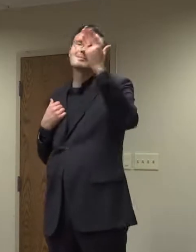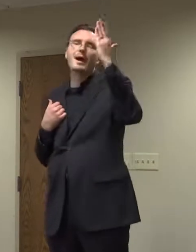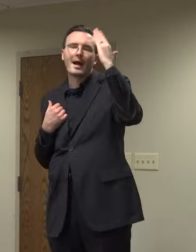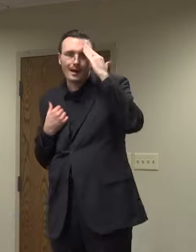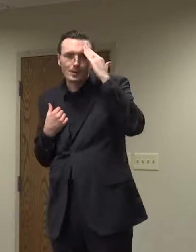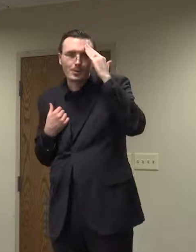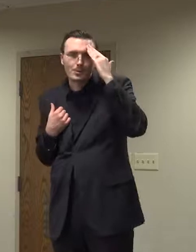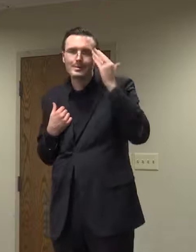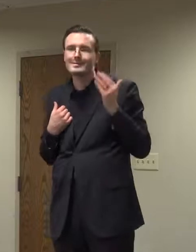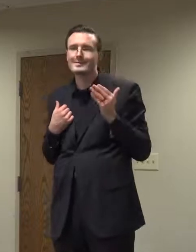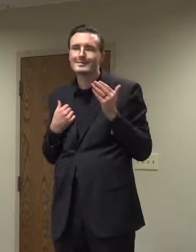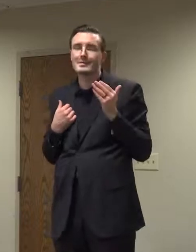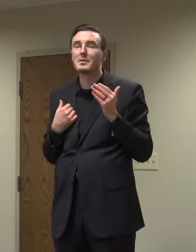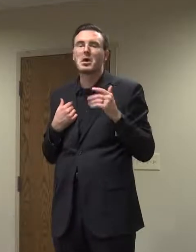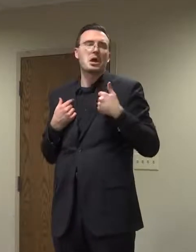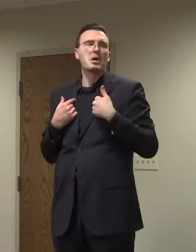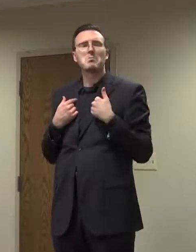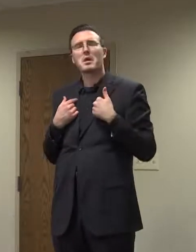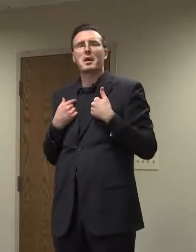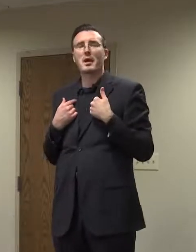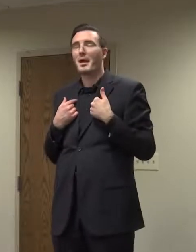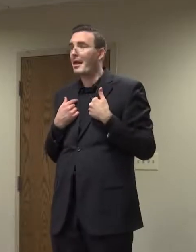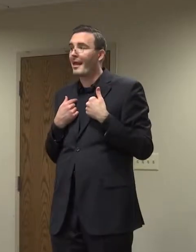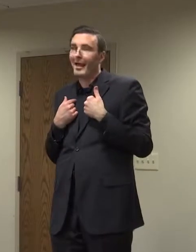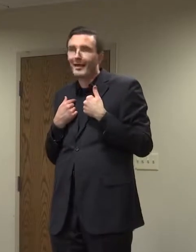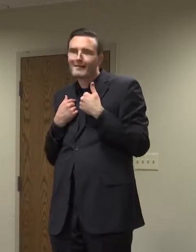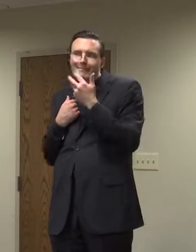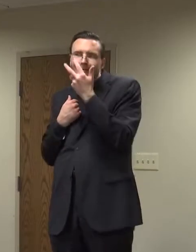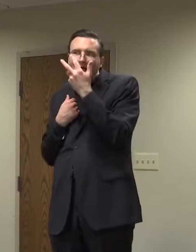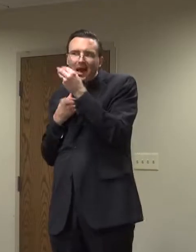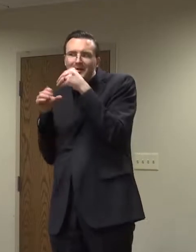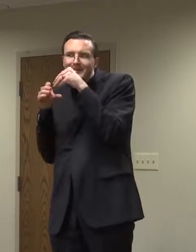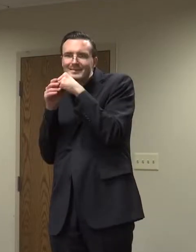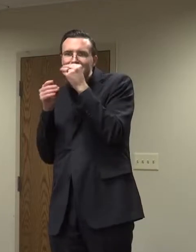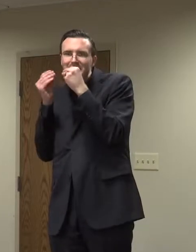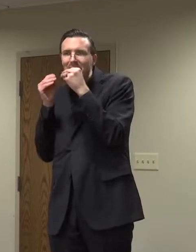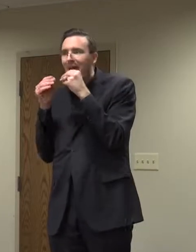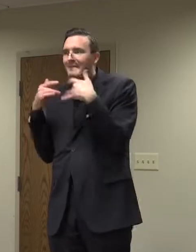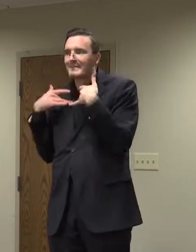going out and sneaking an indoor dining event.